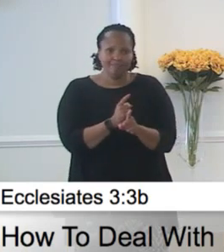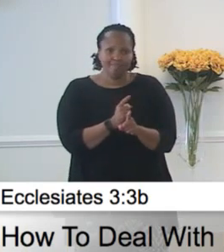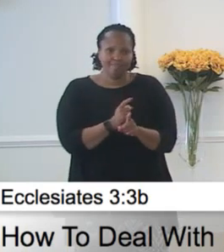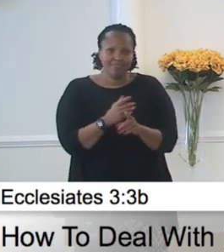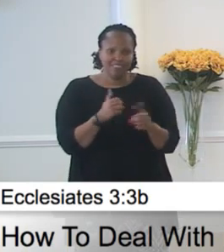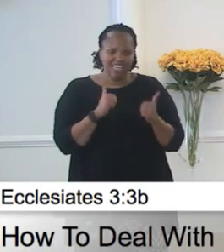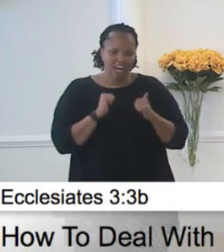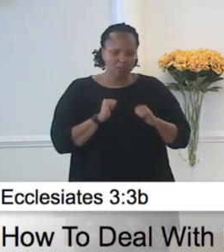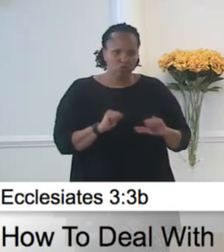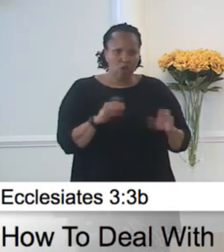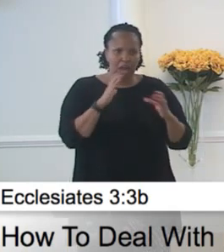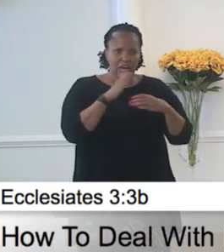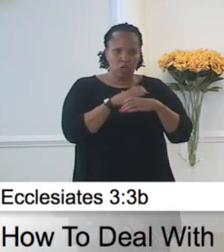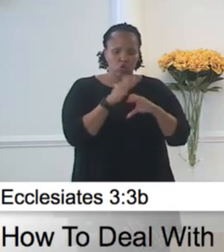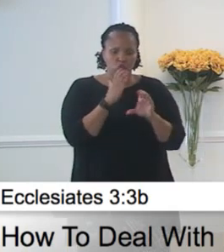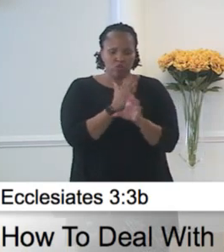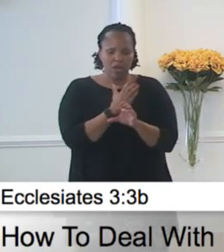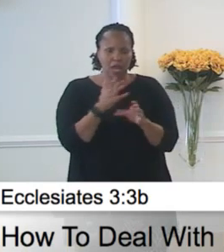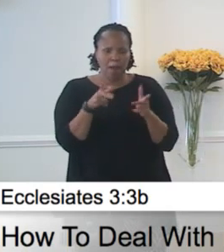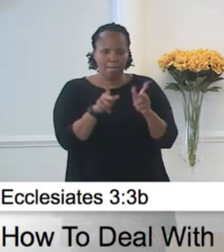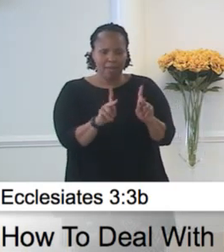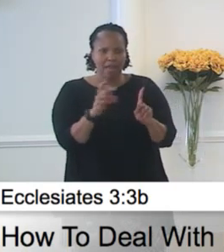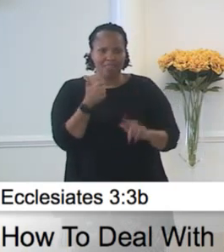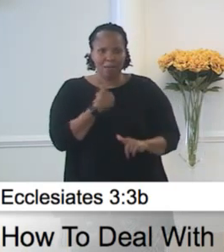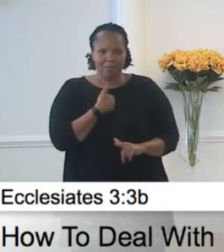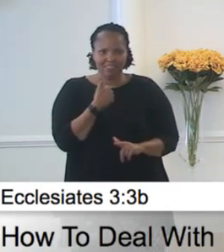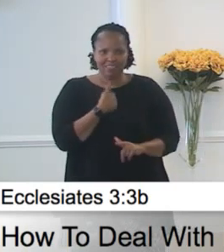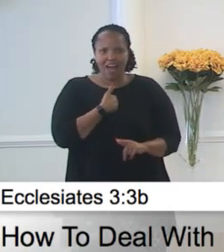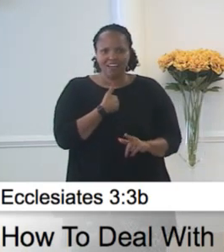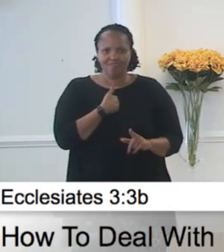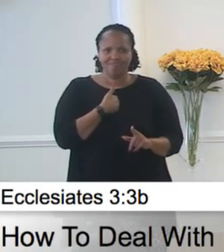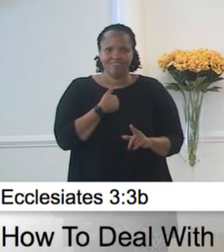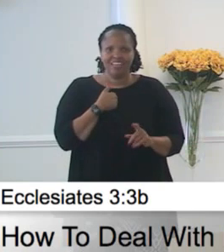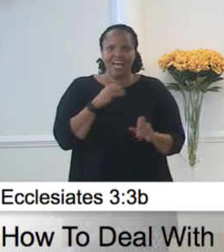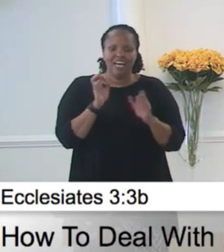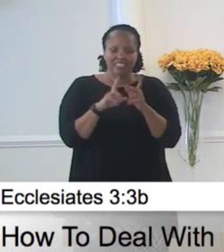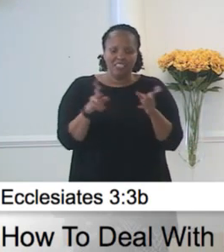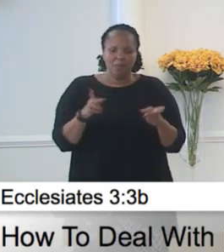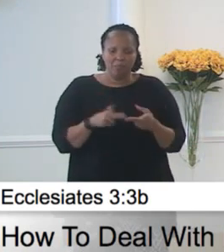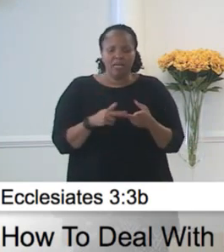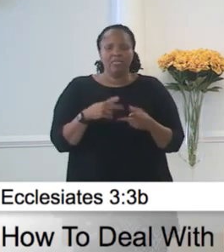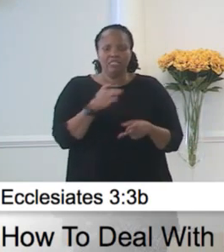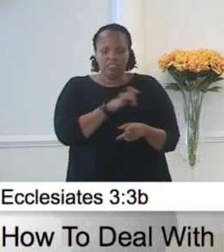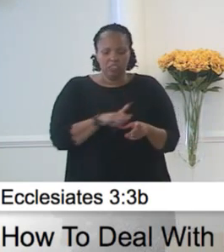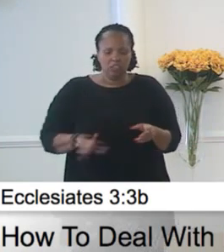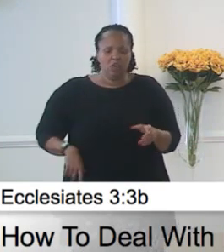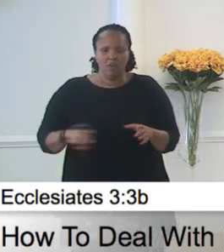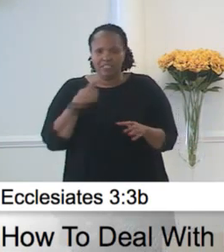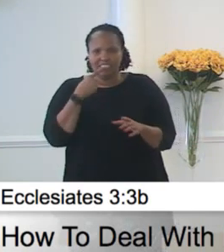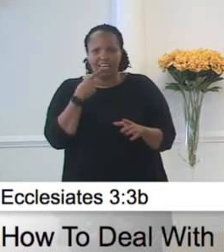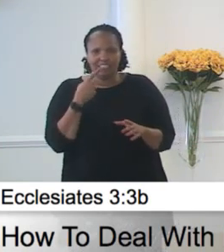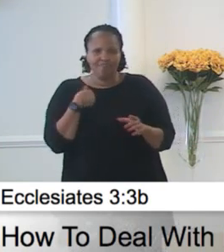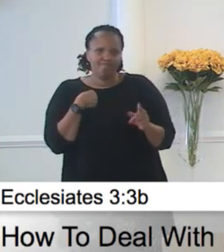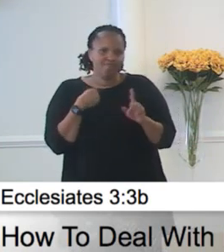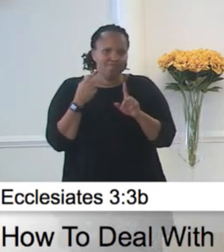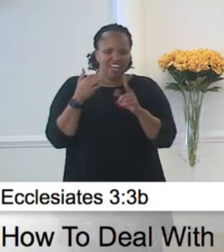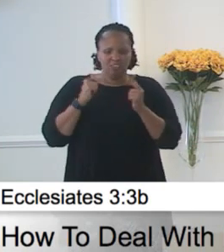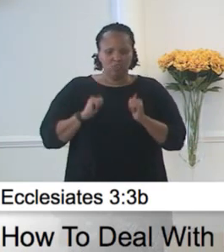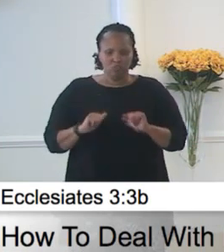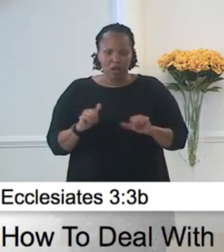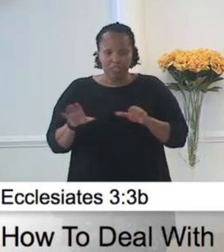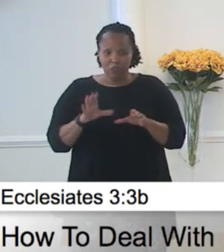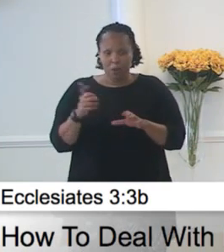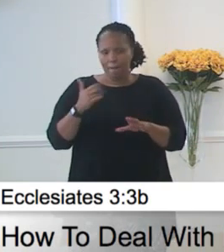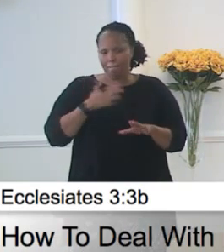I'll try to create my own path to the place he said I'll be, but I'll try to do it